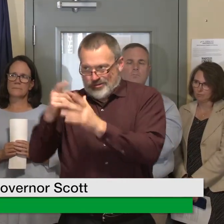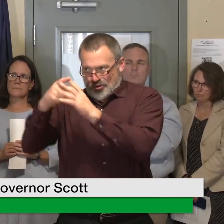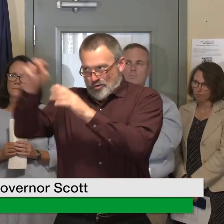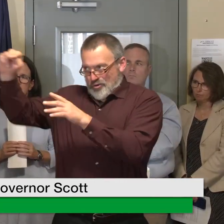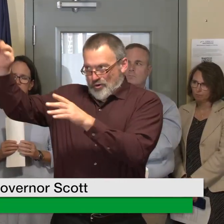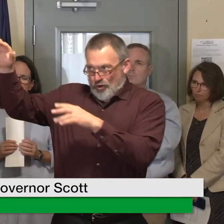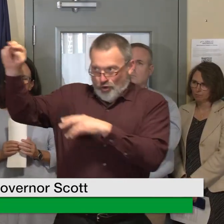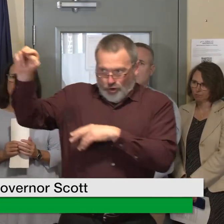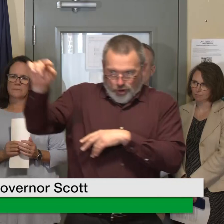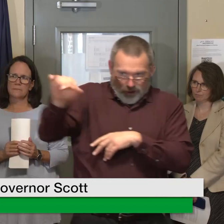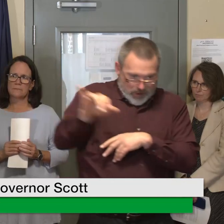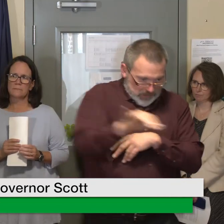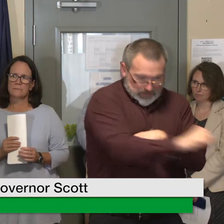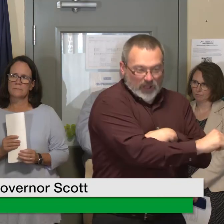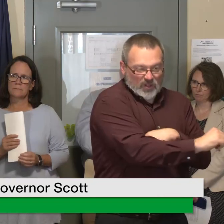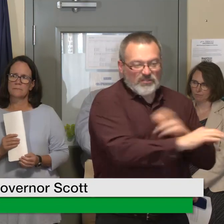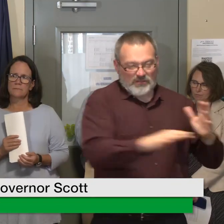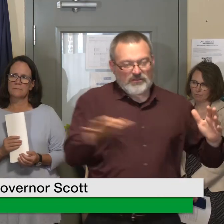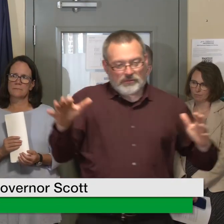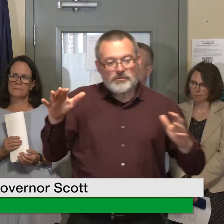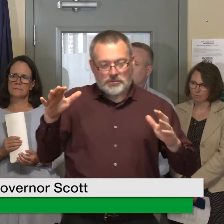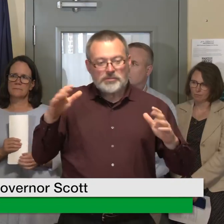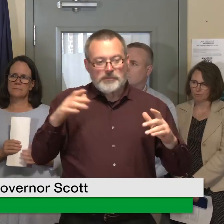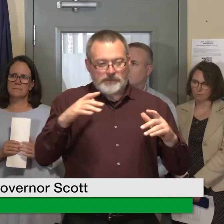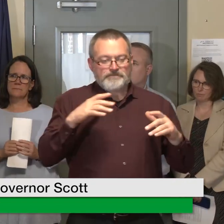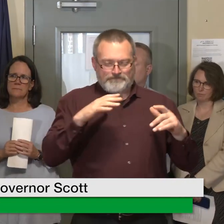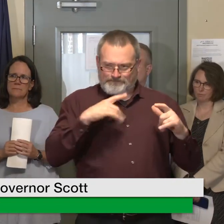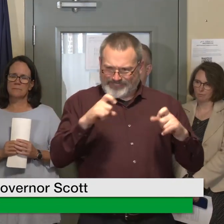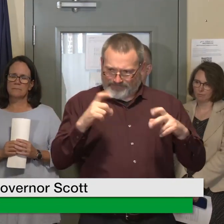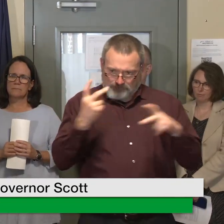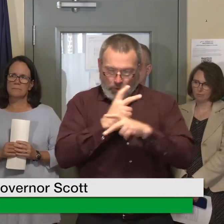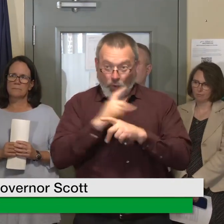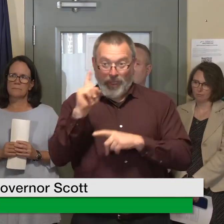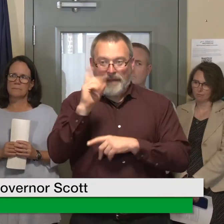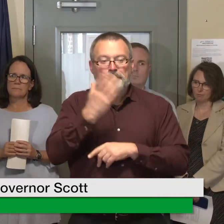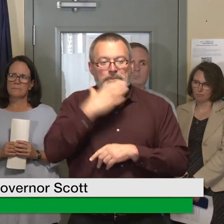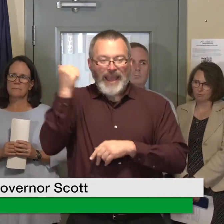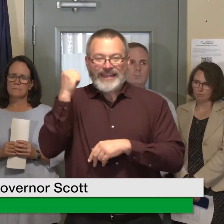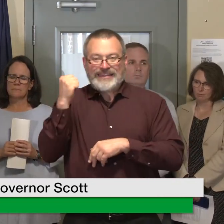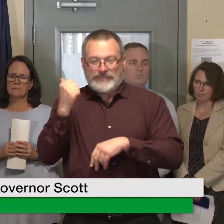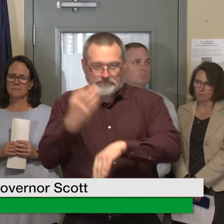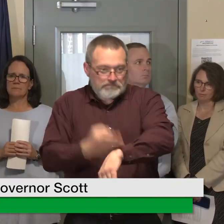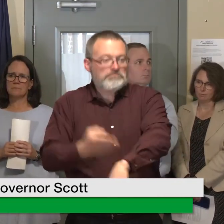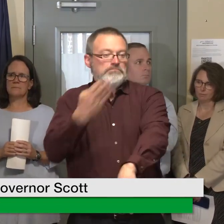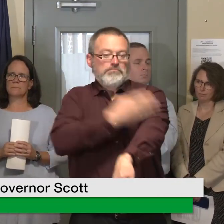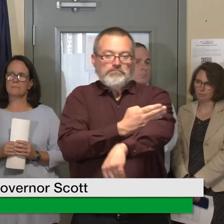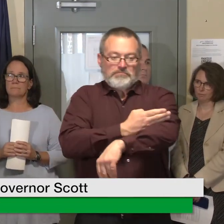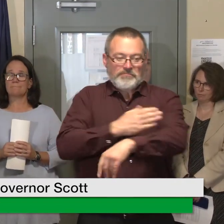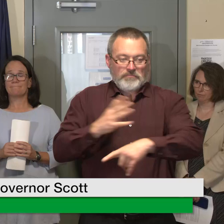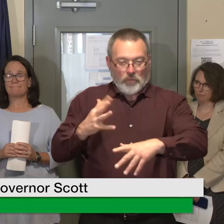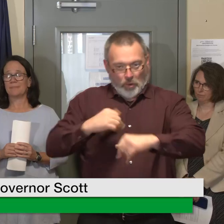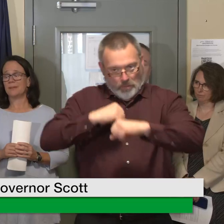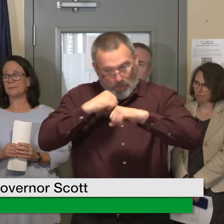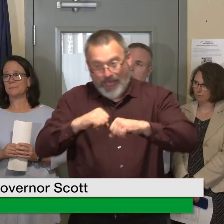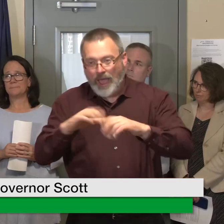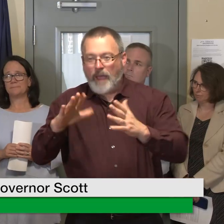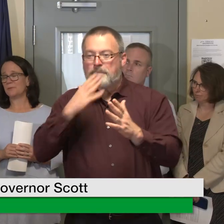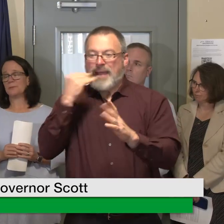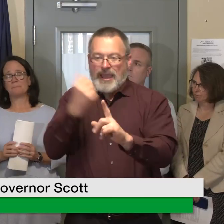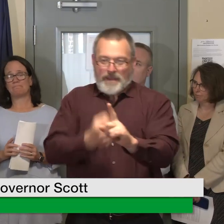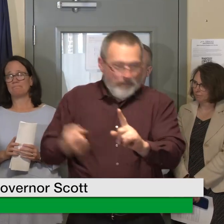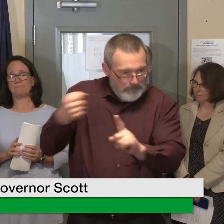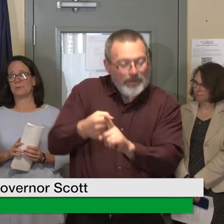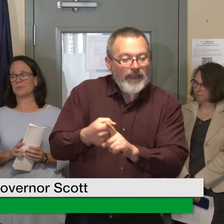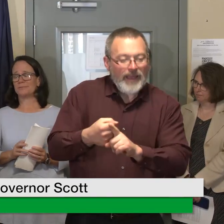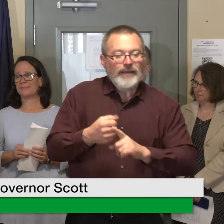help us determine where best to do that to protect the most, have the most effect. Anything you